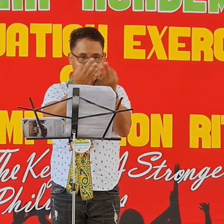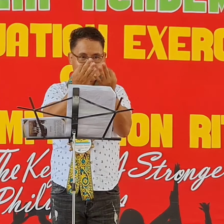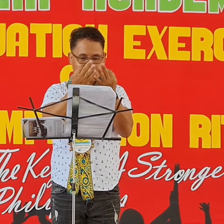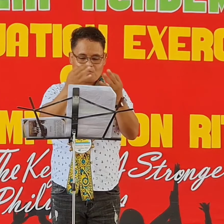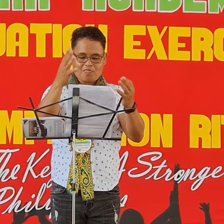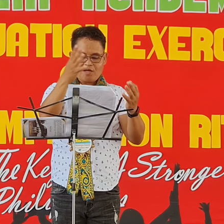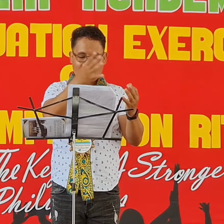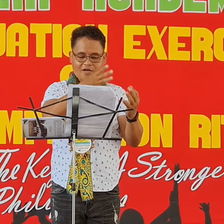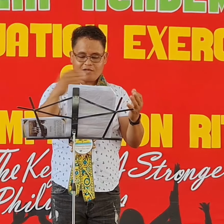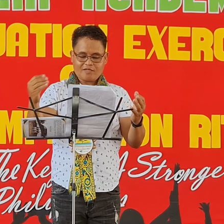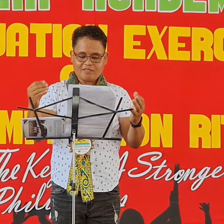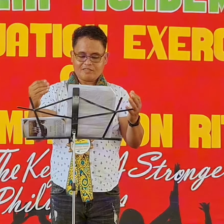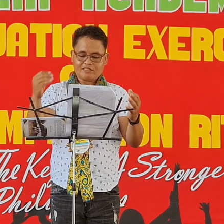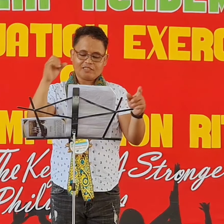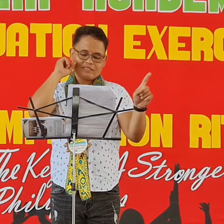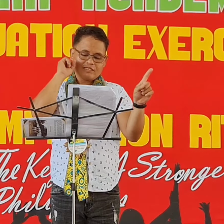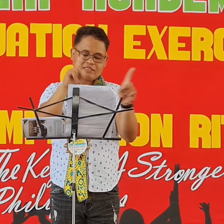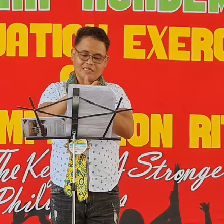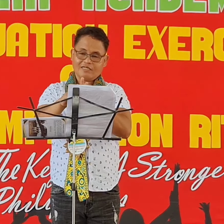I can't help my family and sisters.